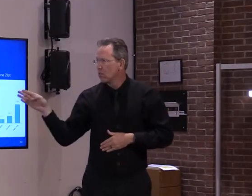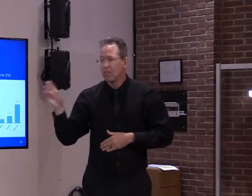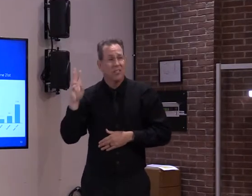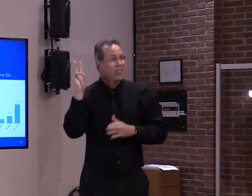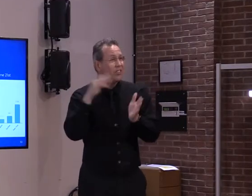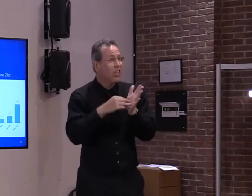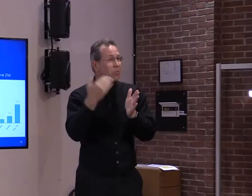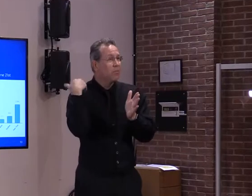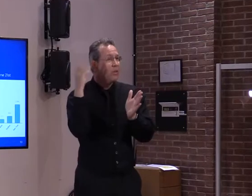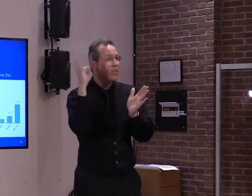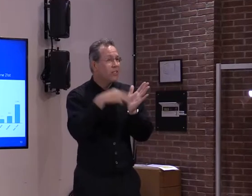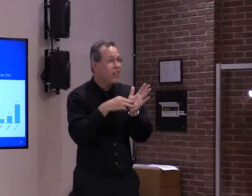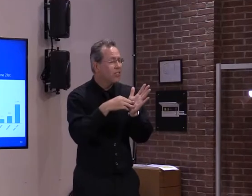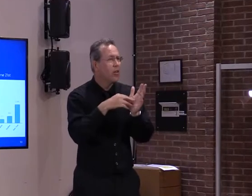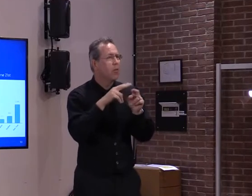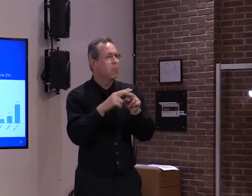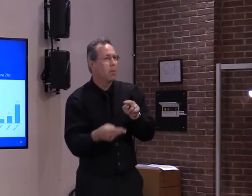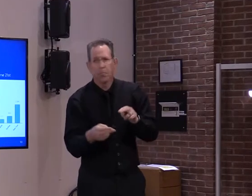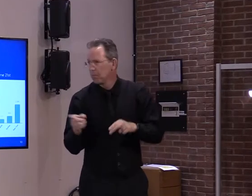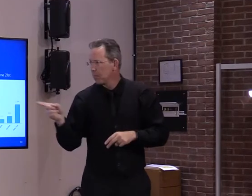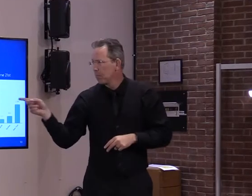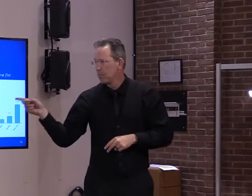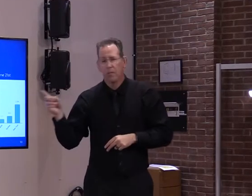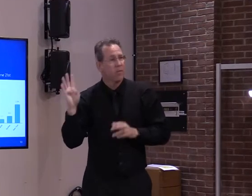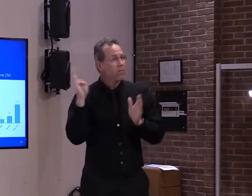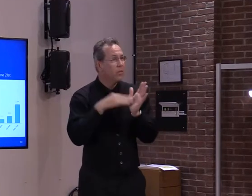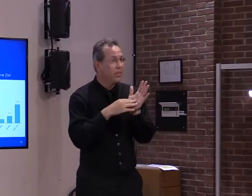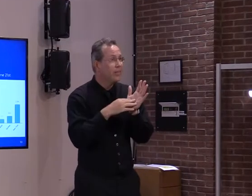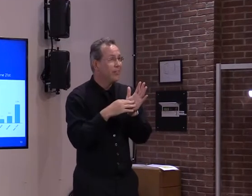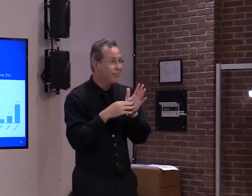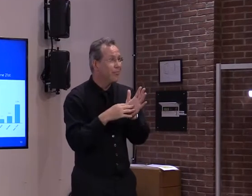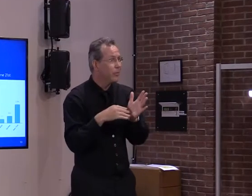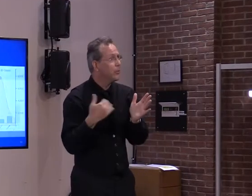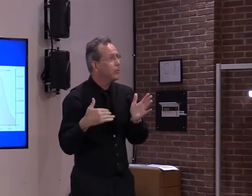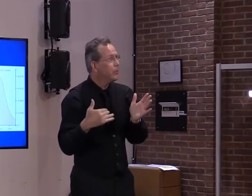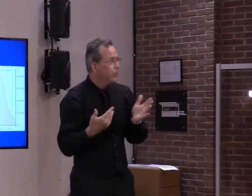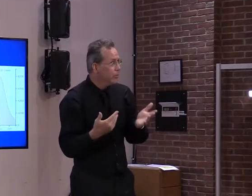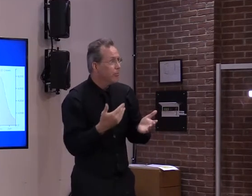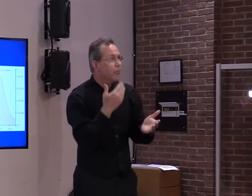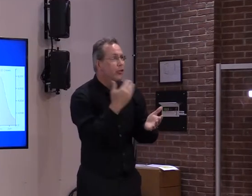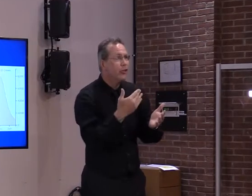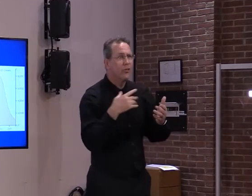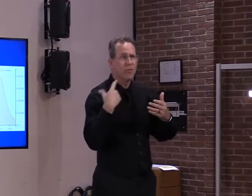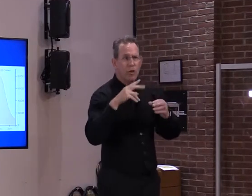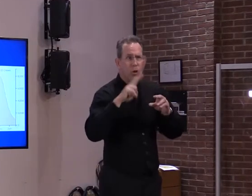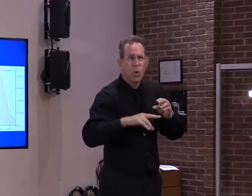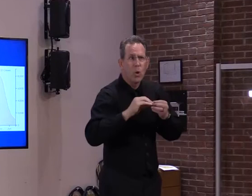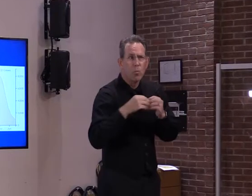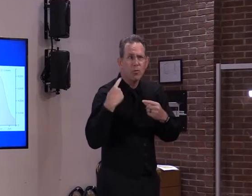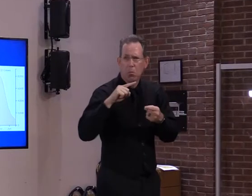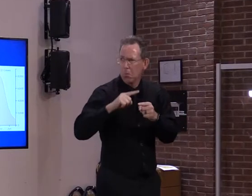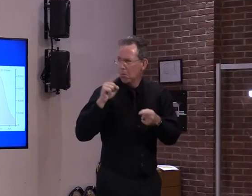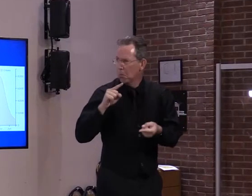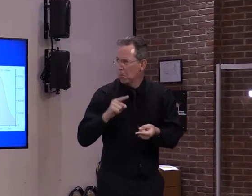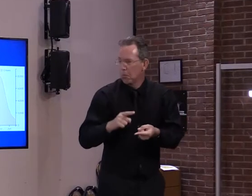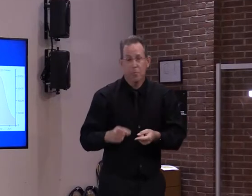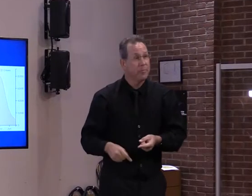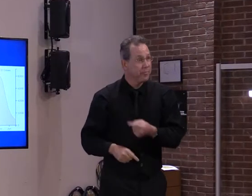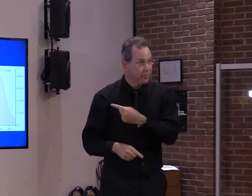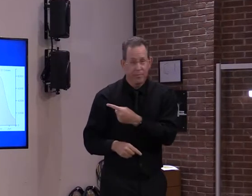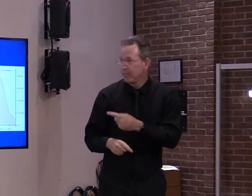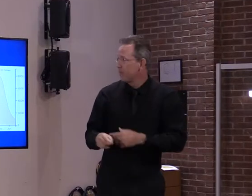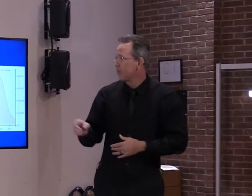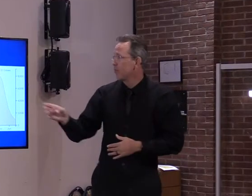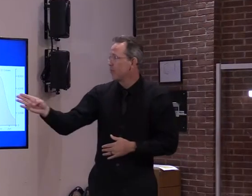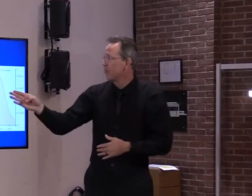case totals we have seen since the start of the pandemic. In addition, the 6 New England states that continue to be at the